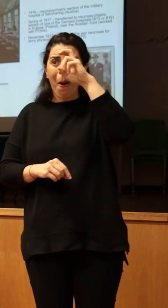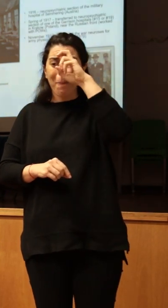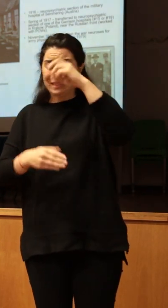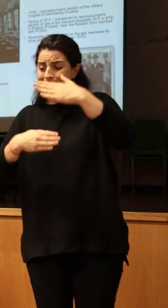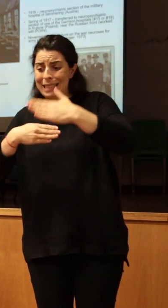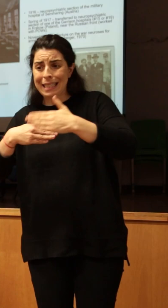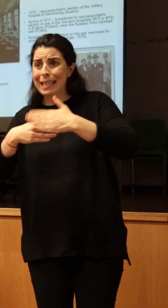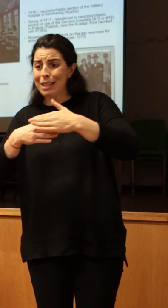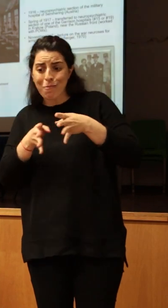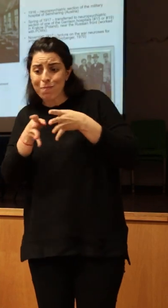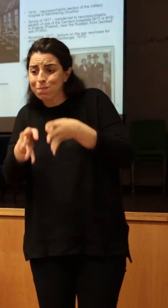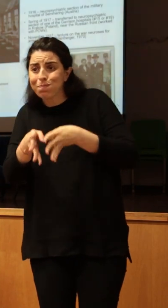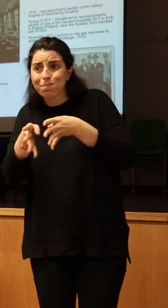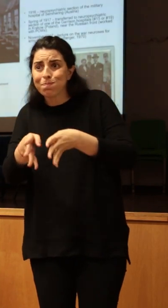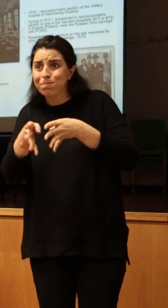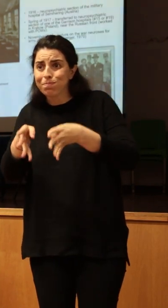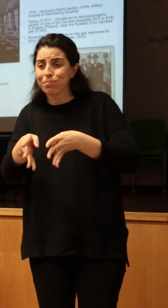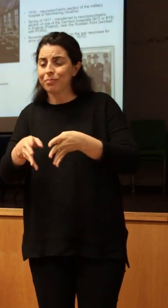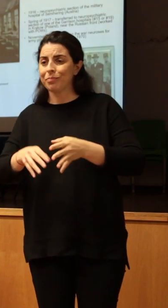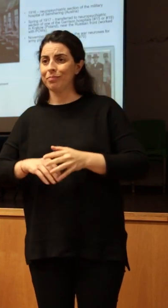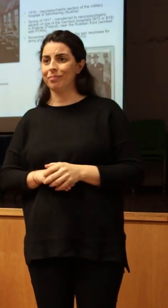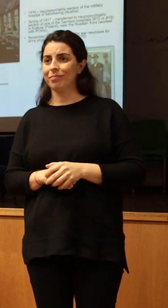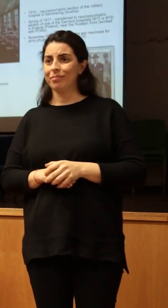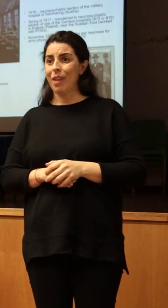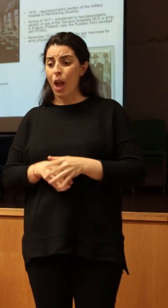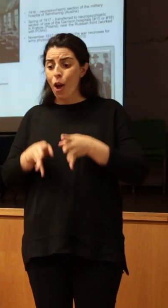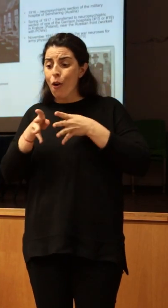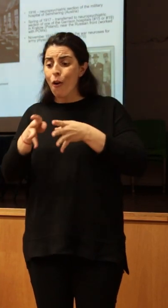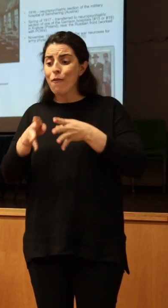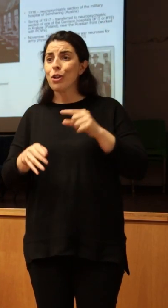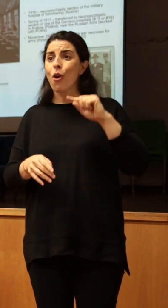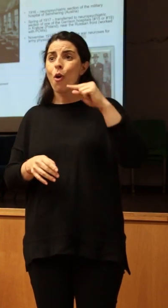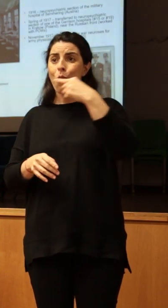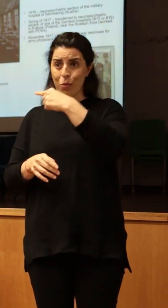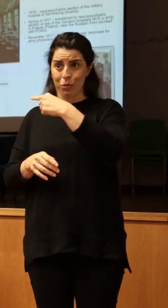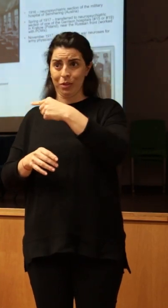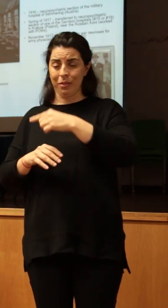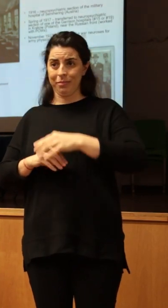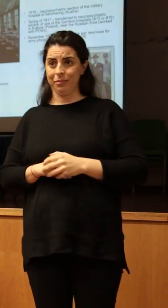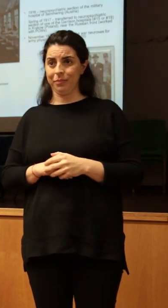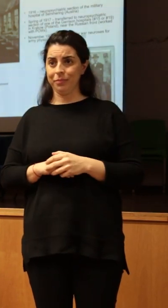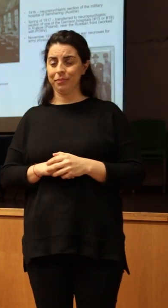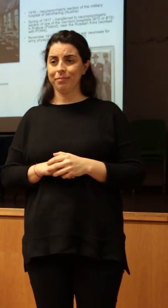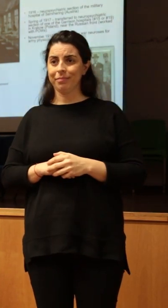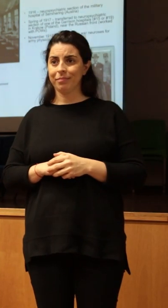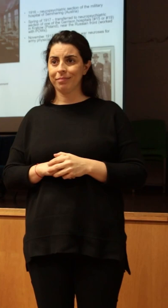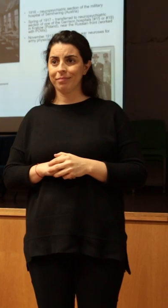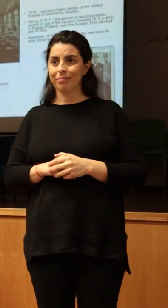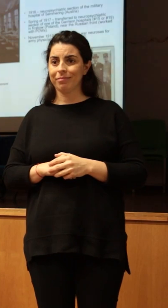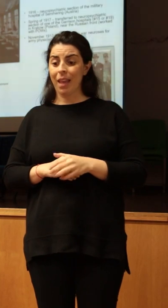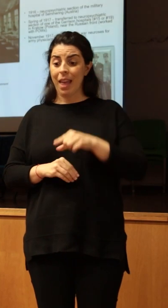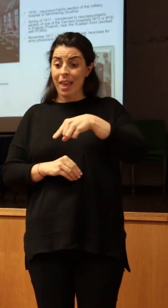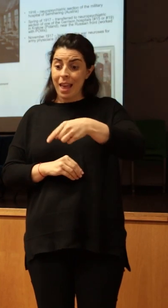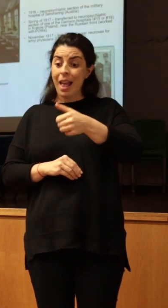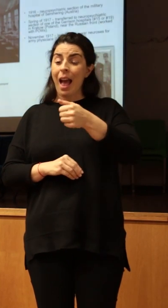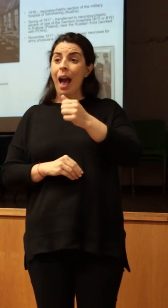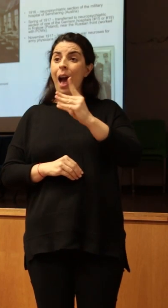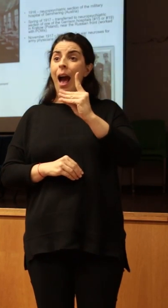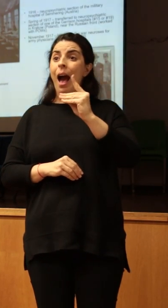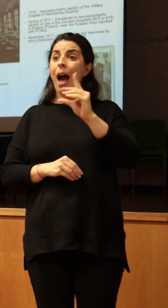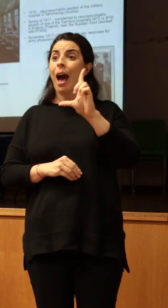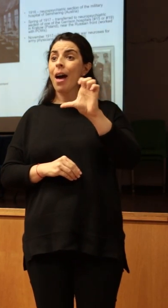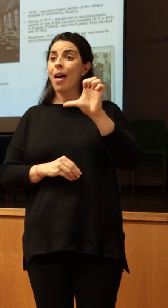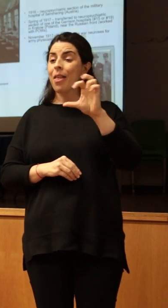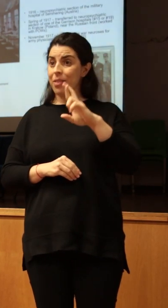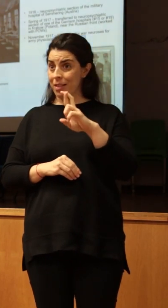the Russian front. En el conflicto con Rusia. And he was in charge of treating what we now